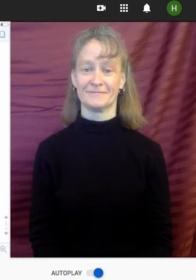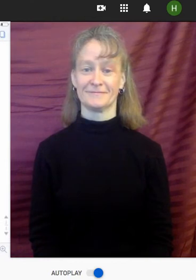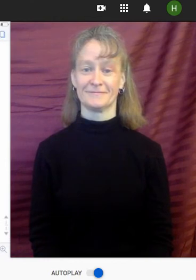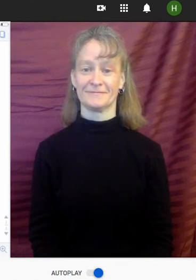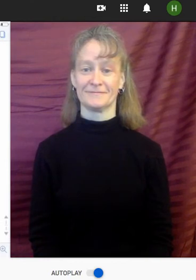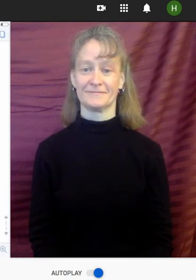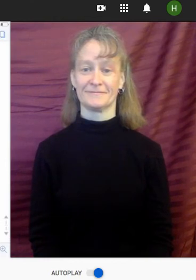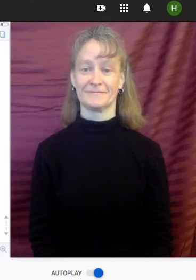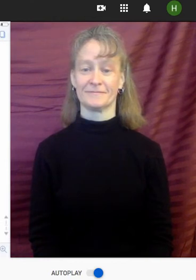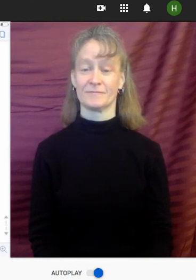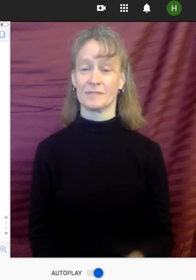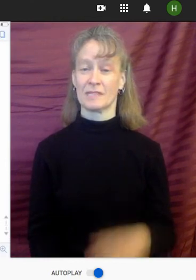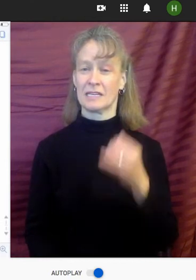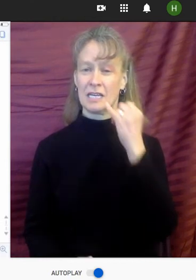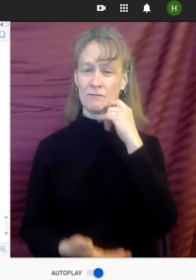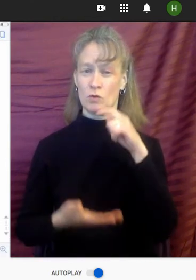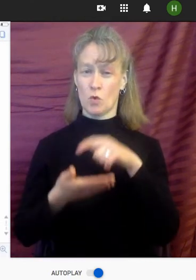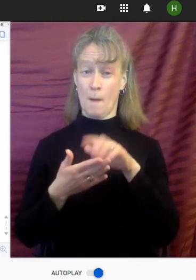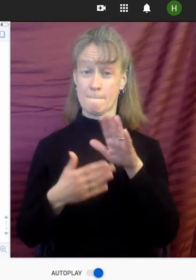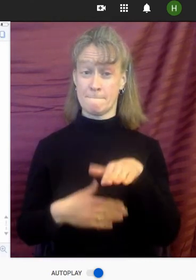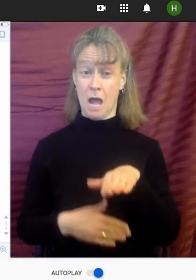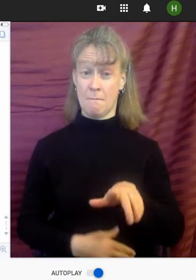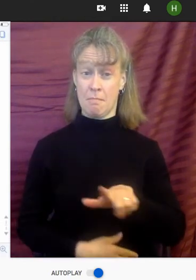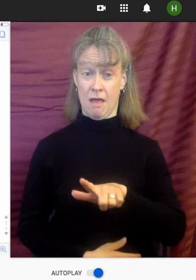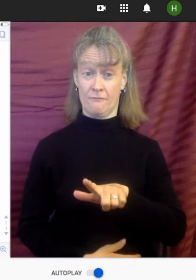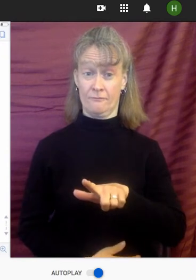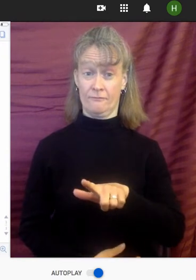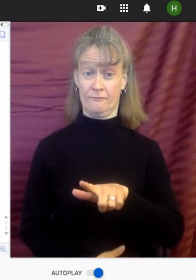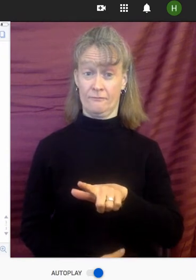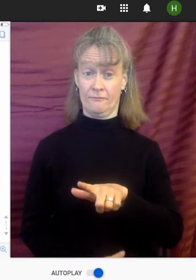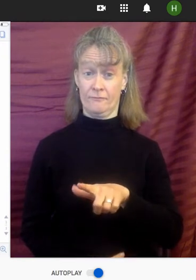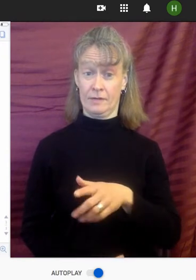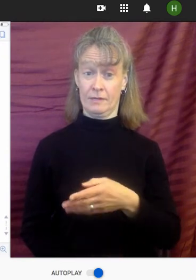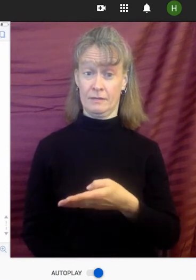And if you look in the bottom left corner,